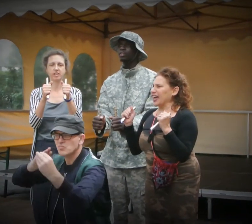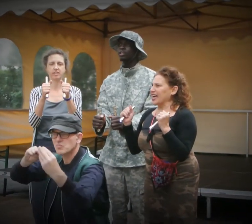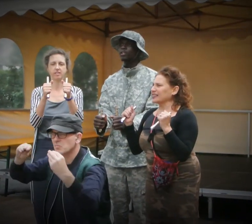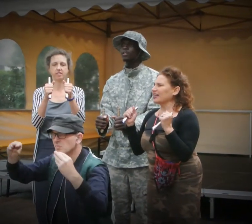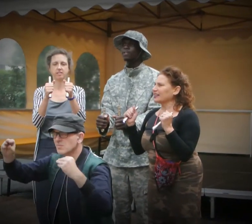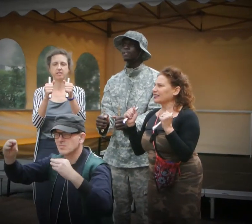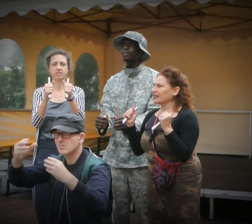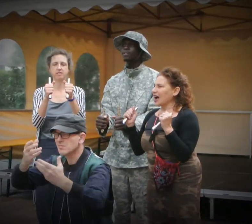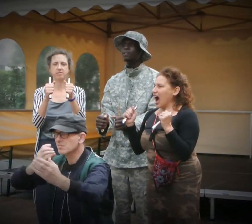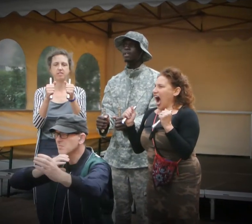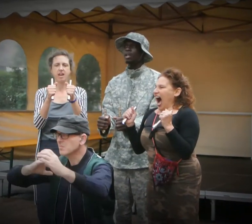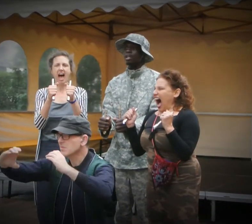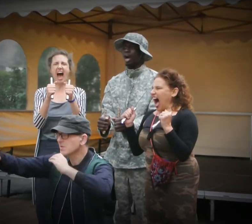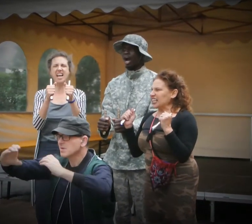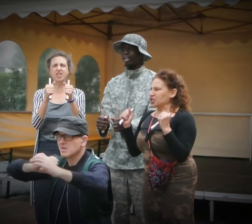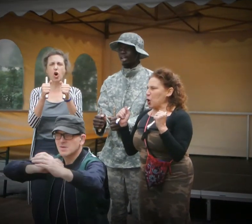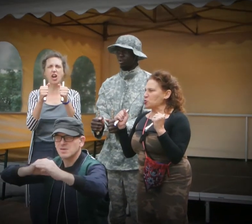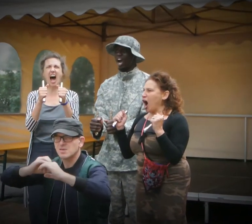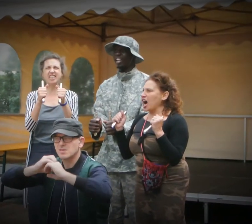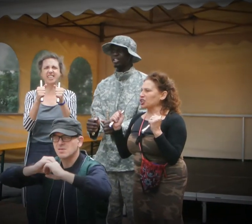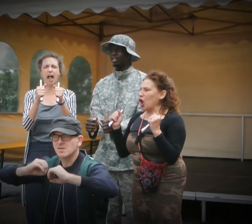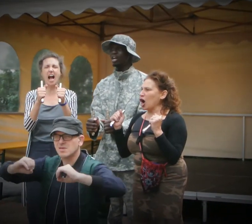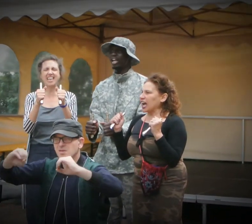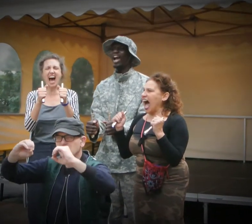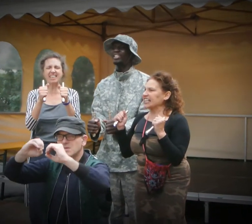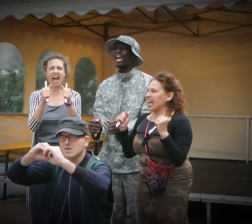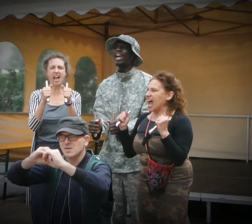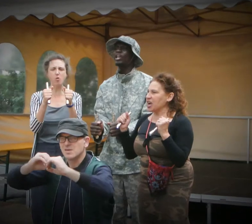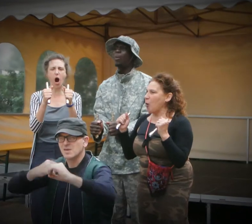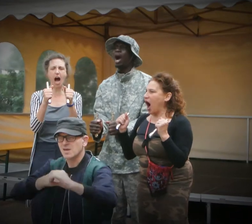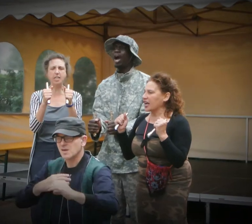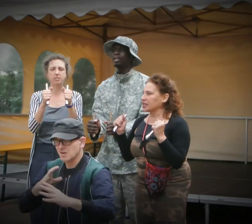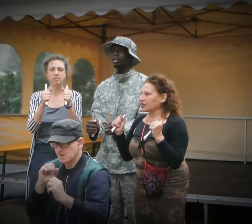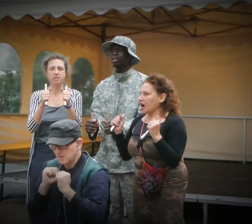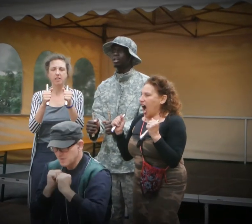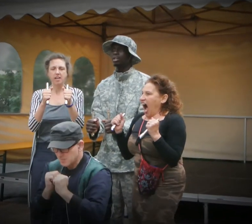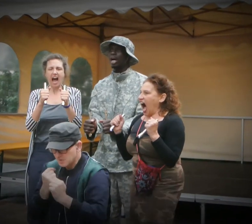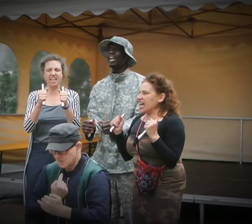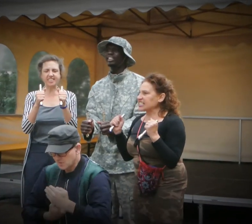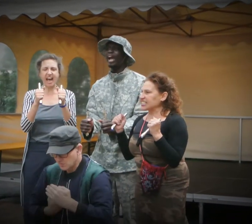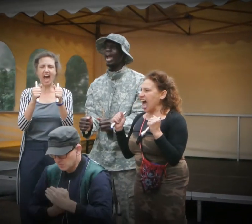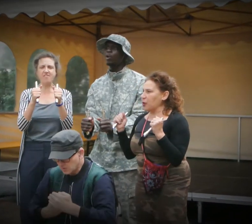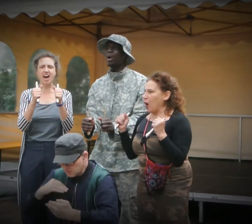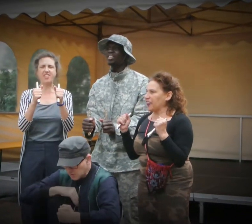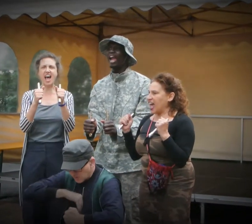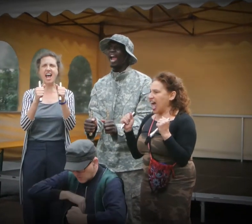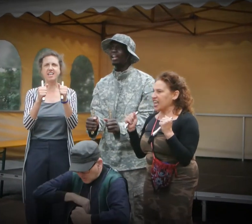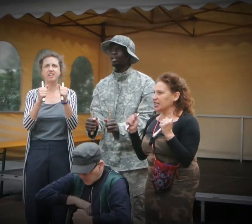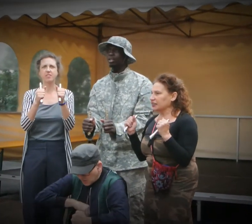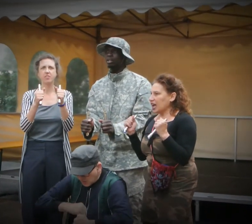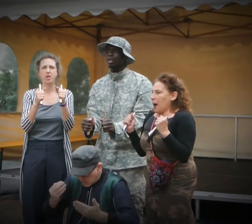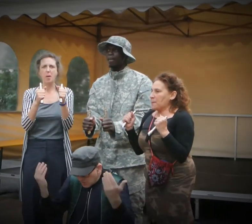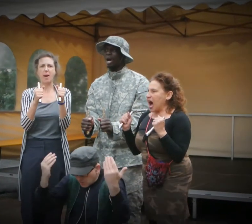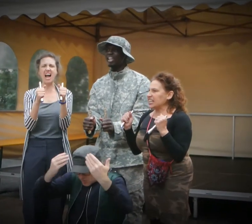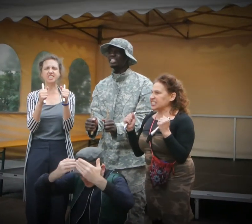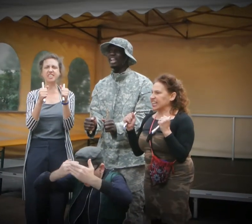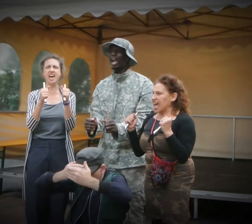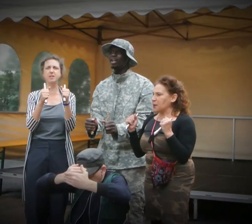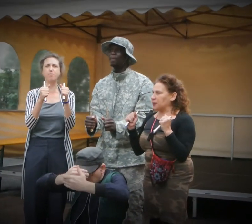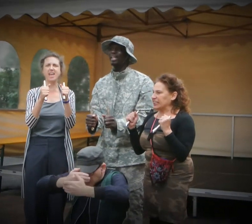thing. I do not look at anyone. I stay within. My skin